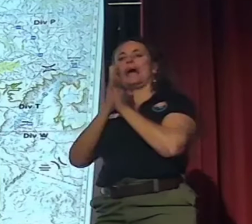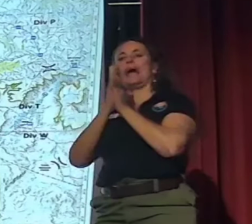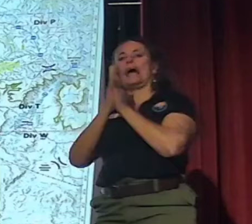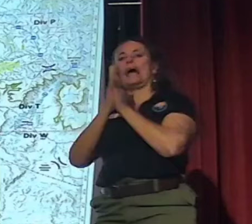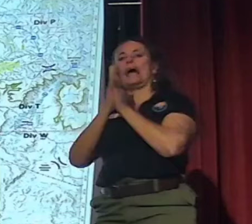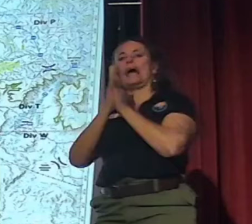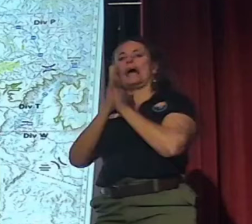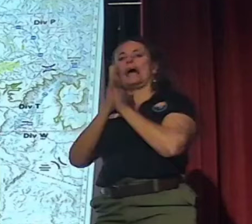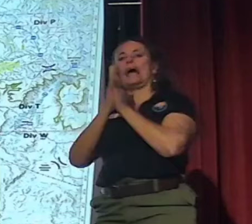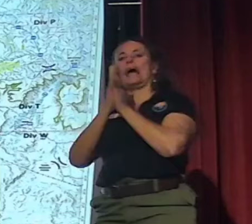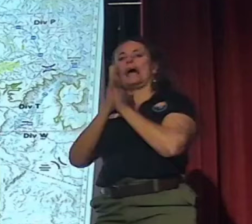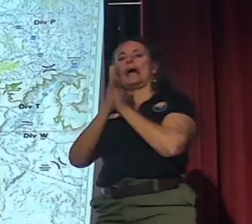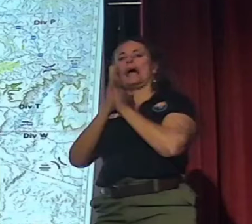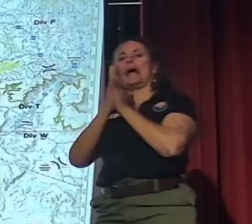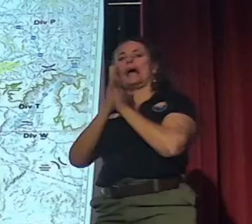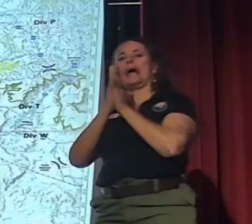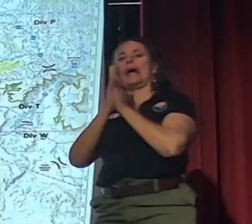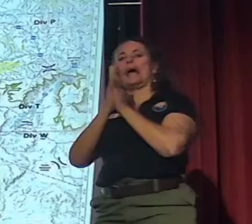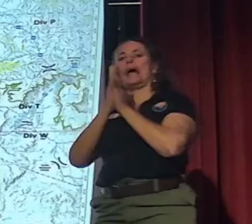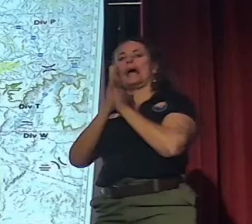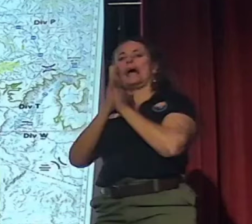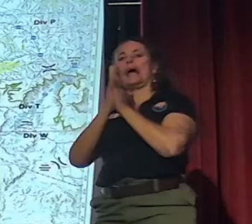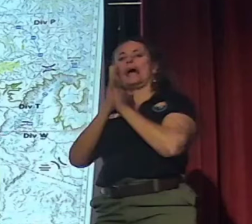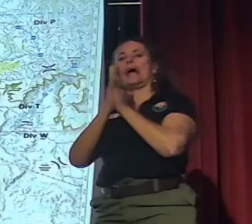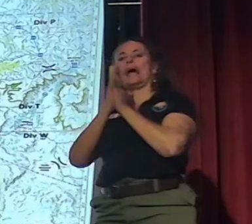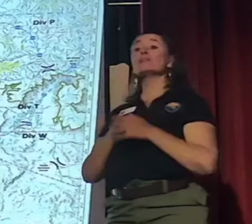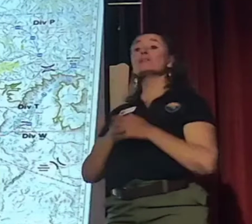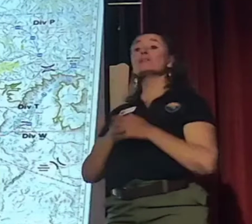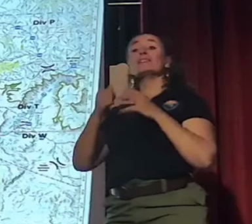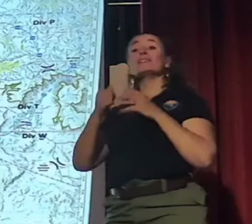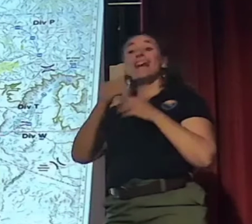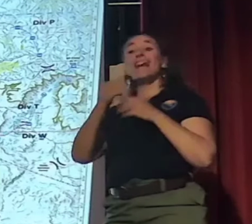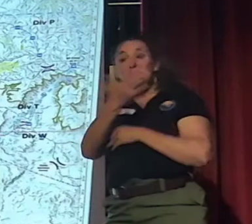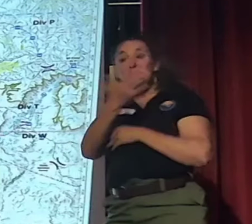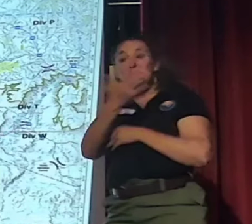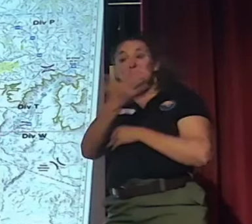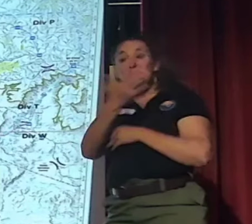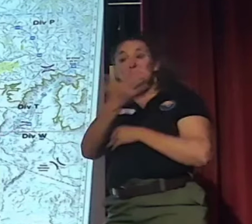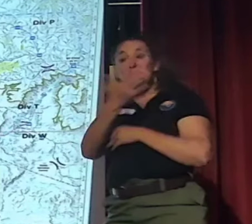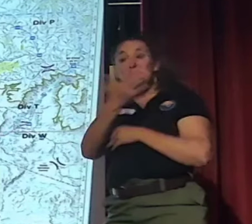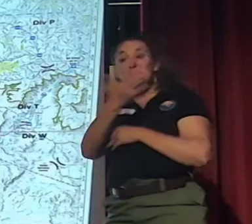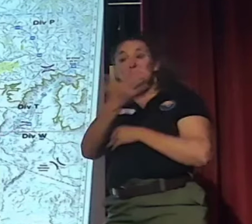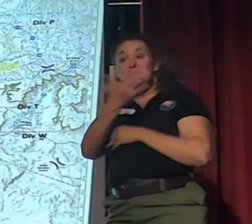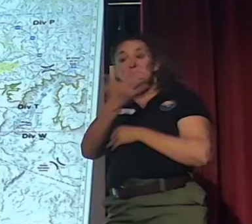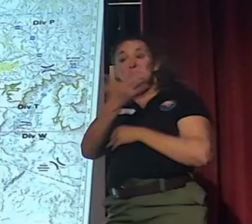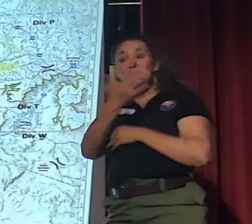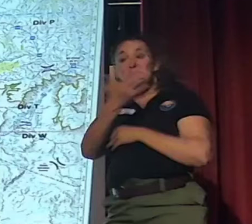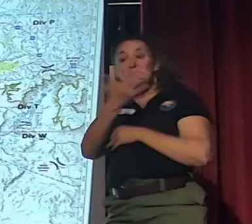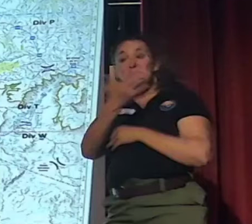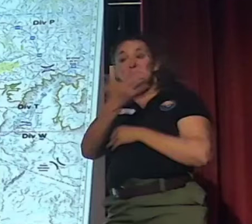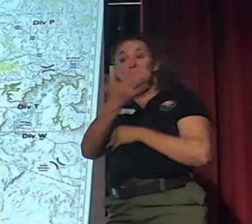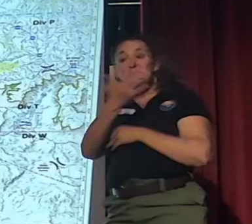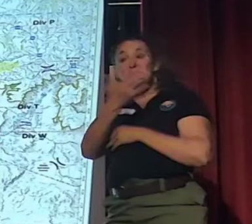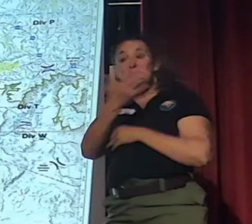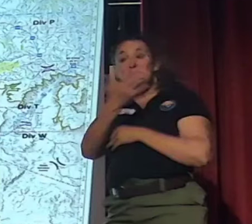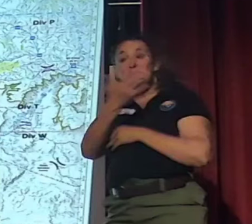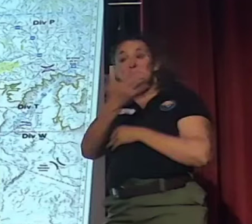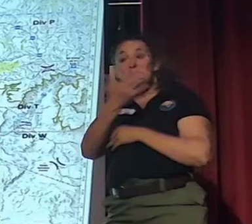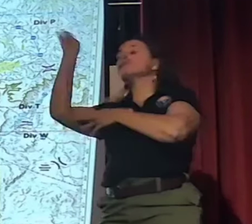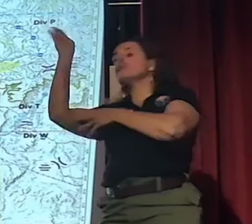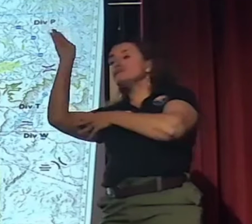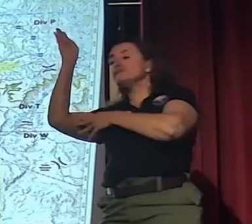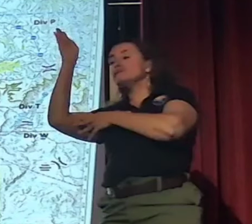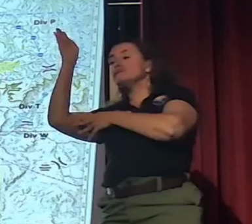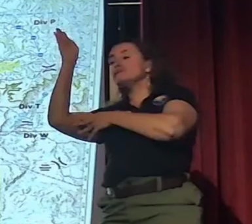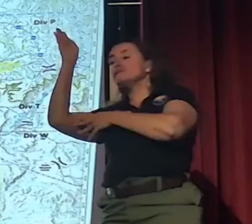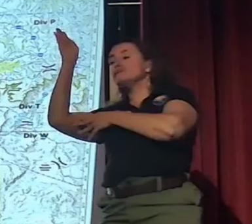get up and we give our firefighters a briefing. They go to work. We're collecting information throughout the day and